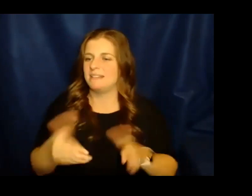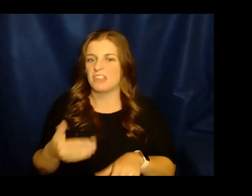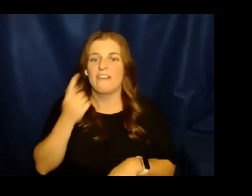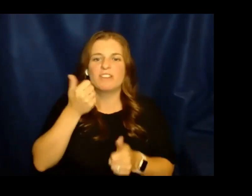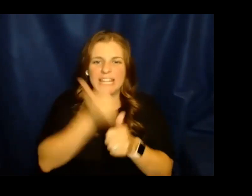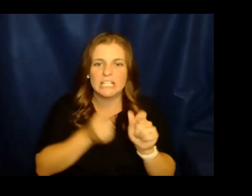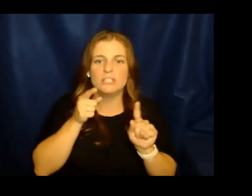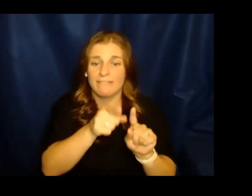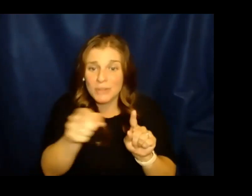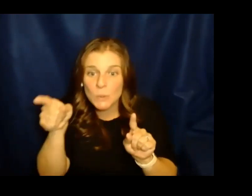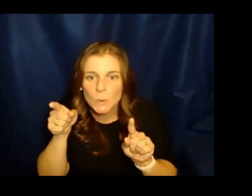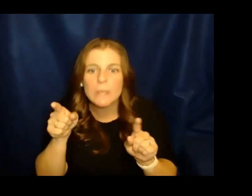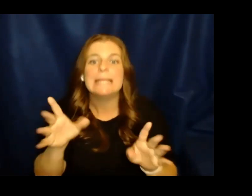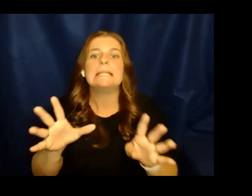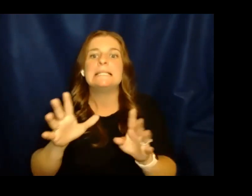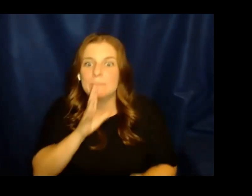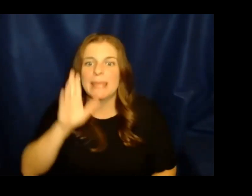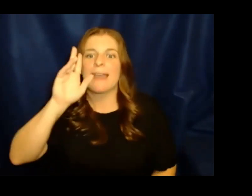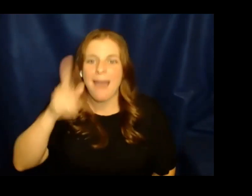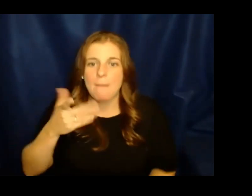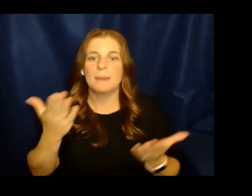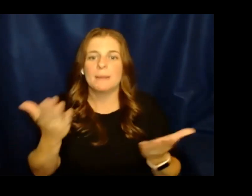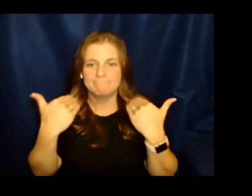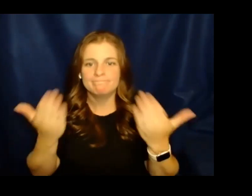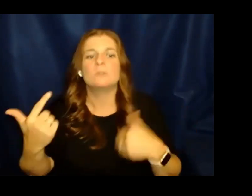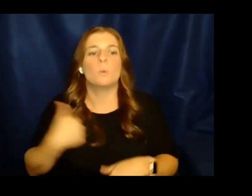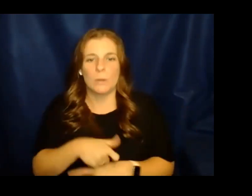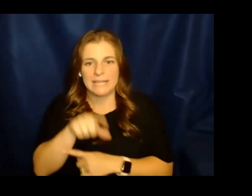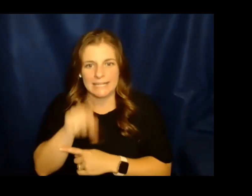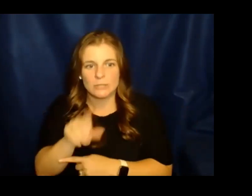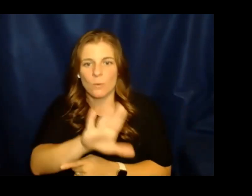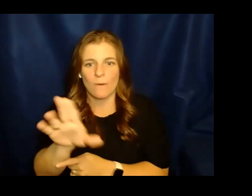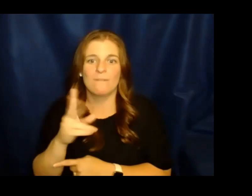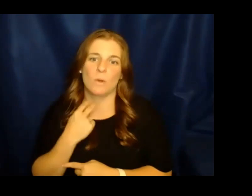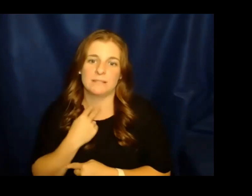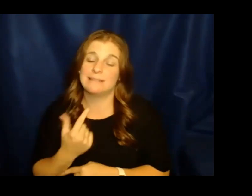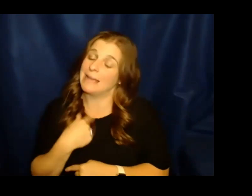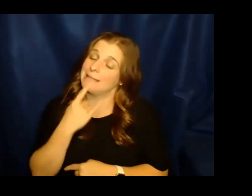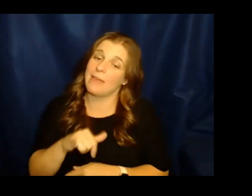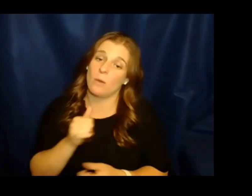speak, speak, speak. We need your voices, and I say this with love. Thank you so much.